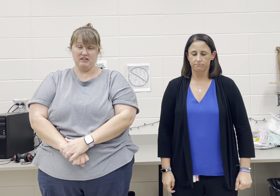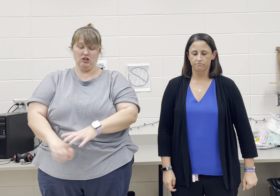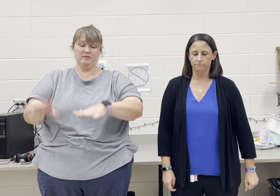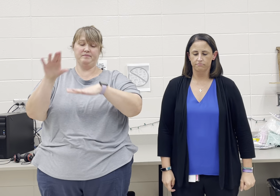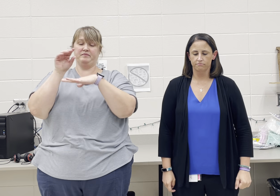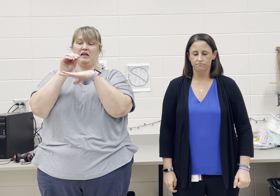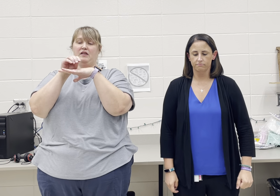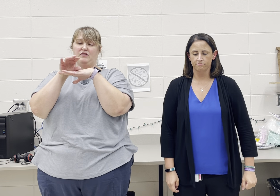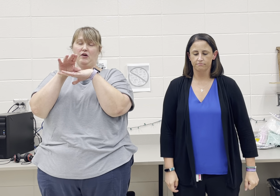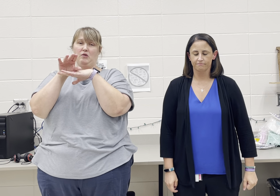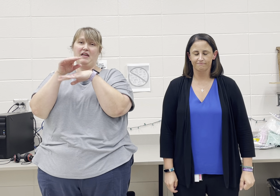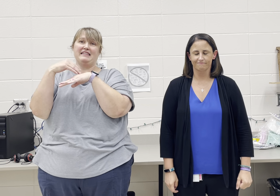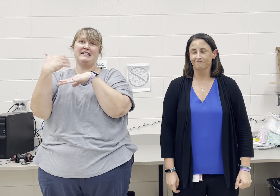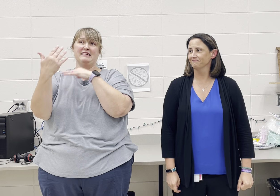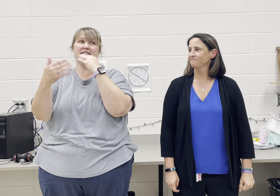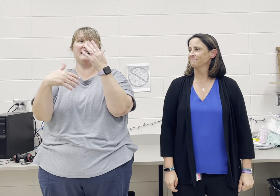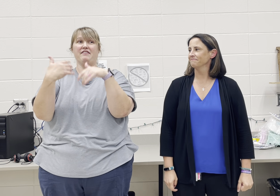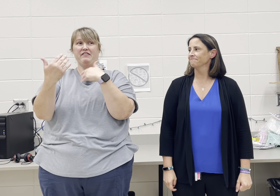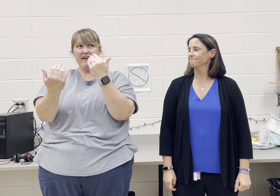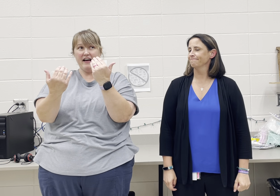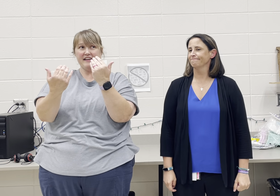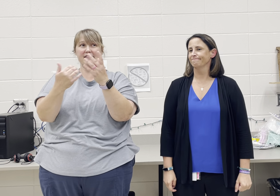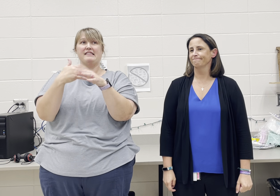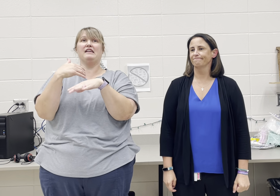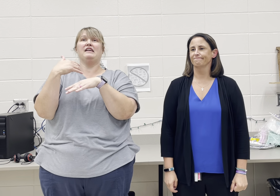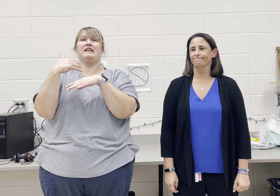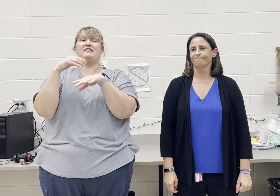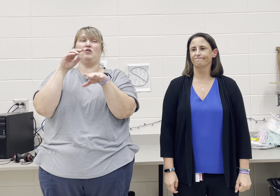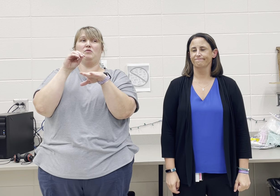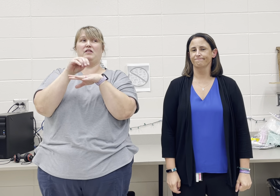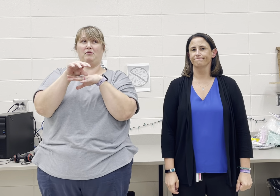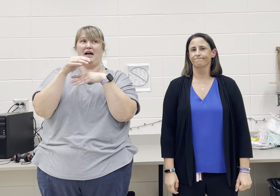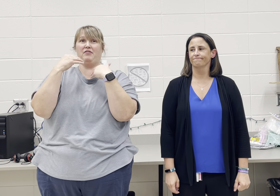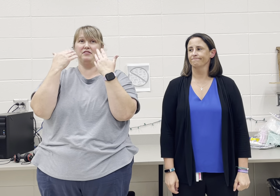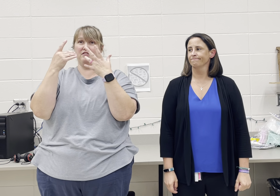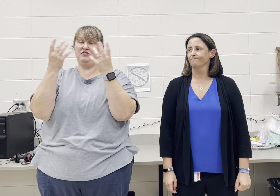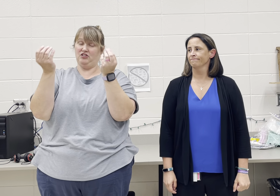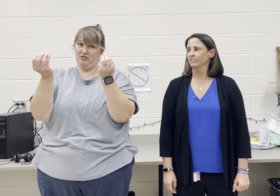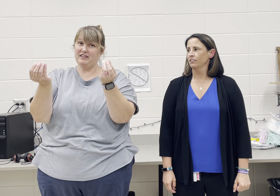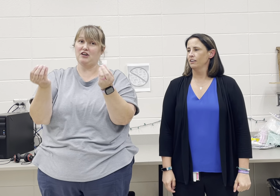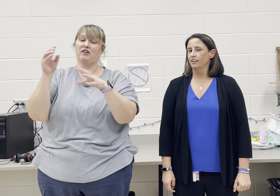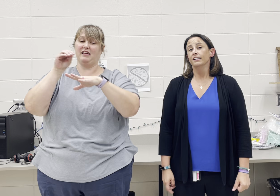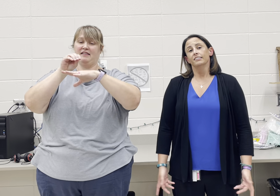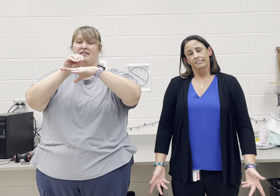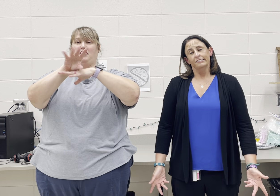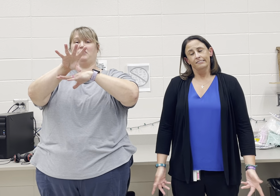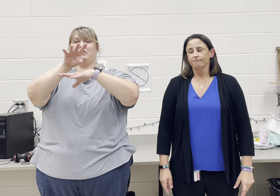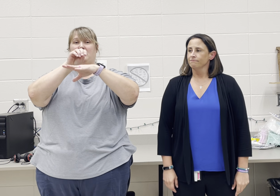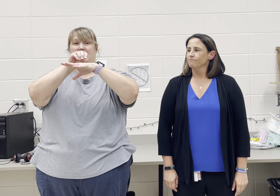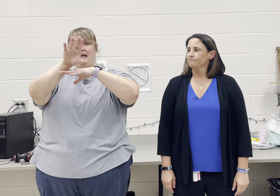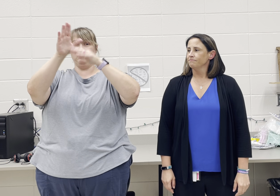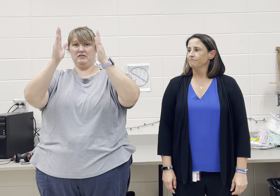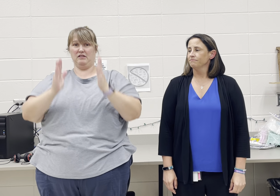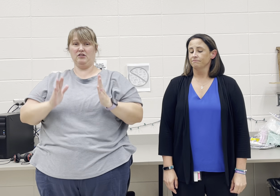Counselor. So they tend to give advice. So their mouth is generally talking. So counselor.